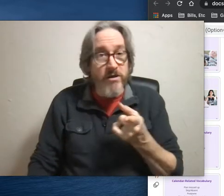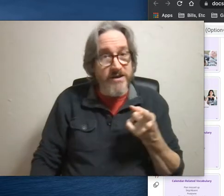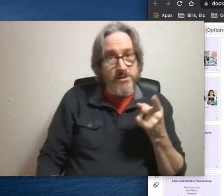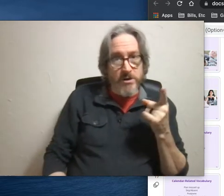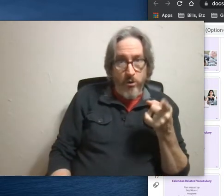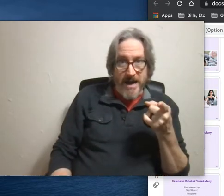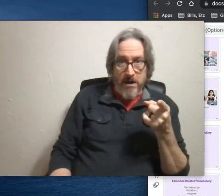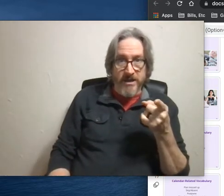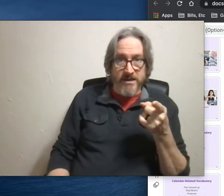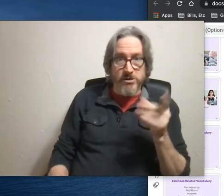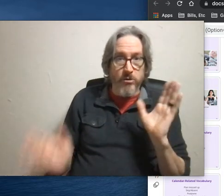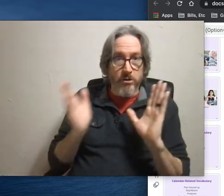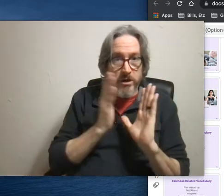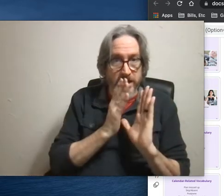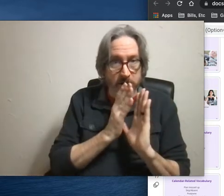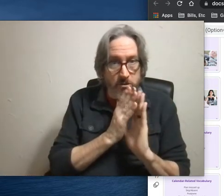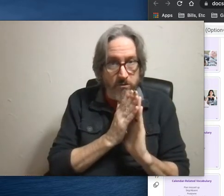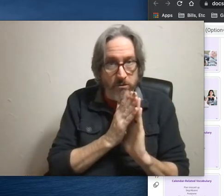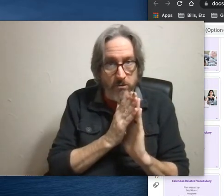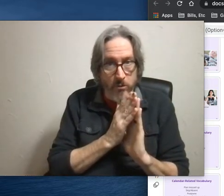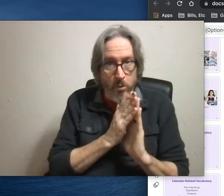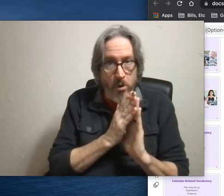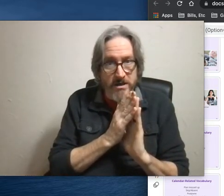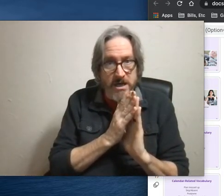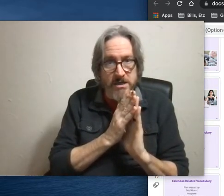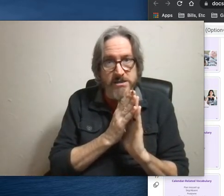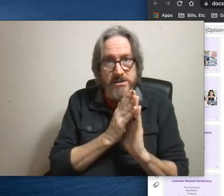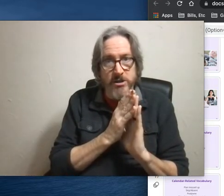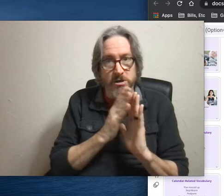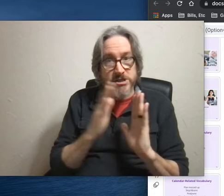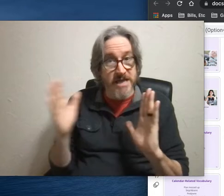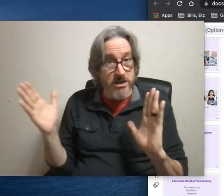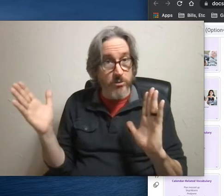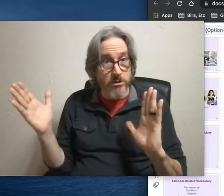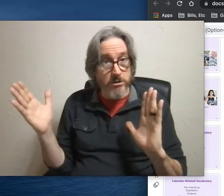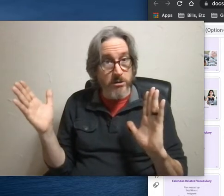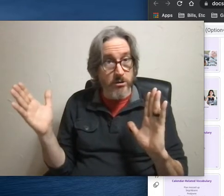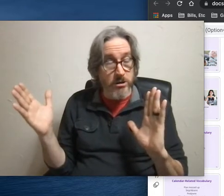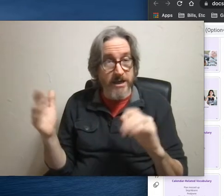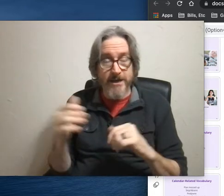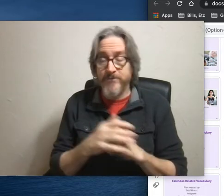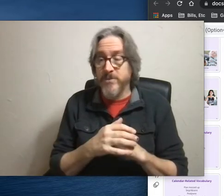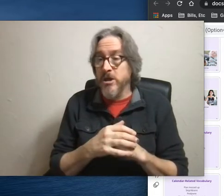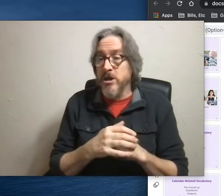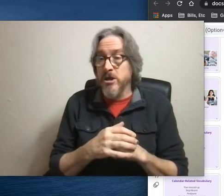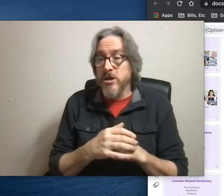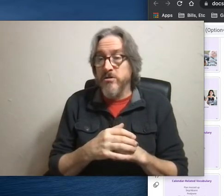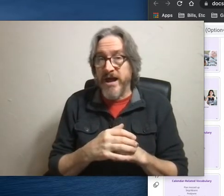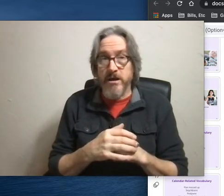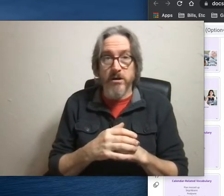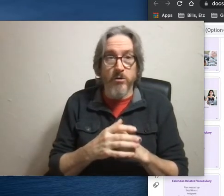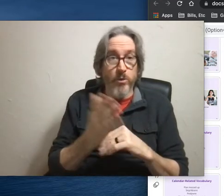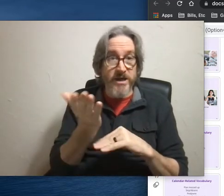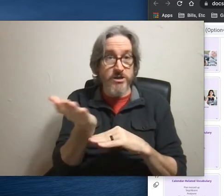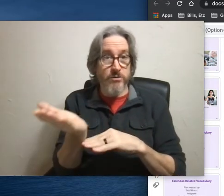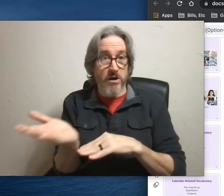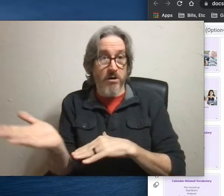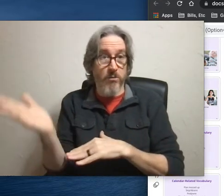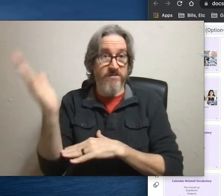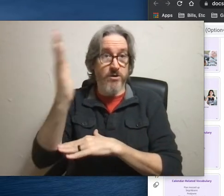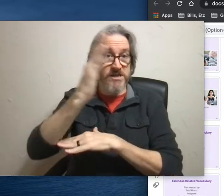One of the things I want to point out is in what does your schedule look like? That we